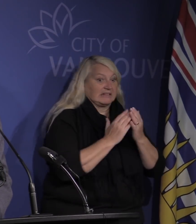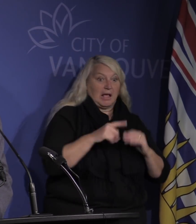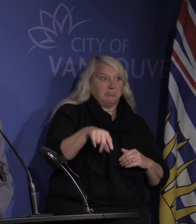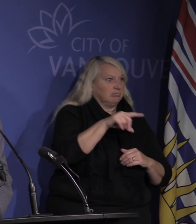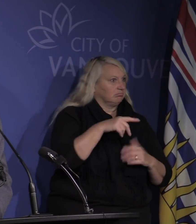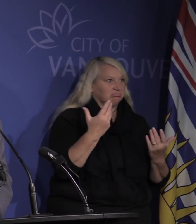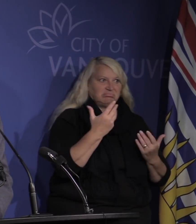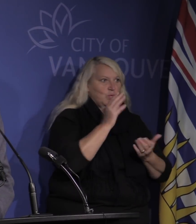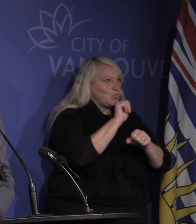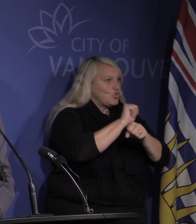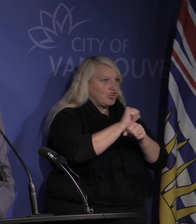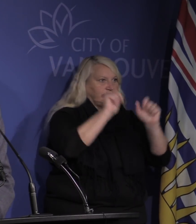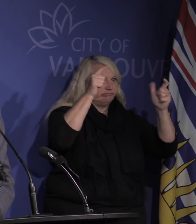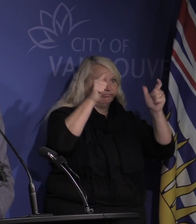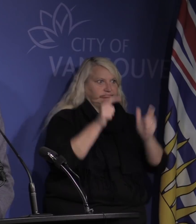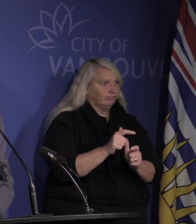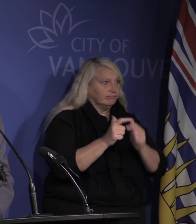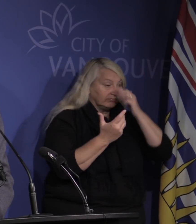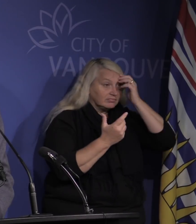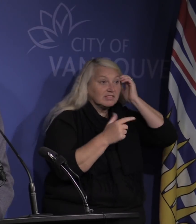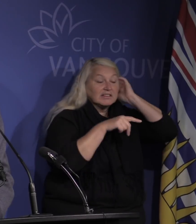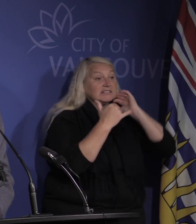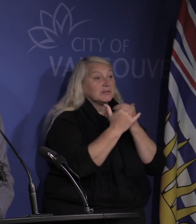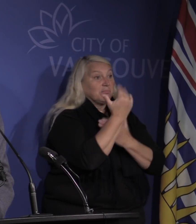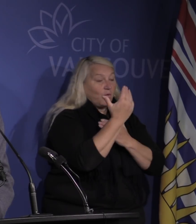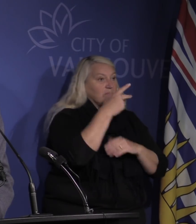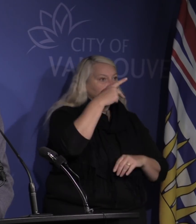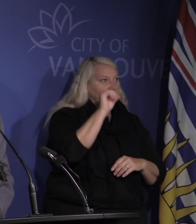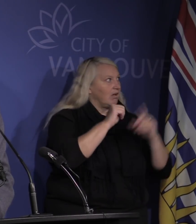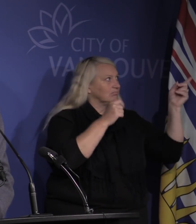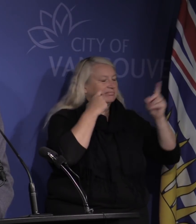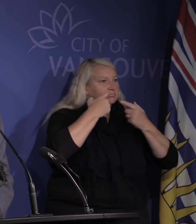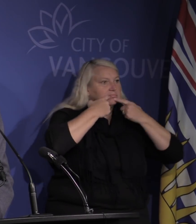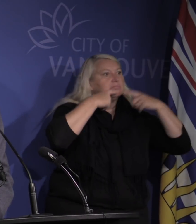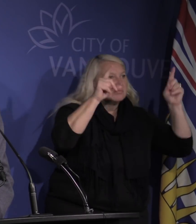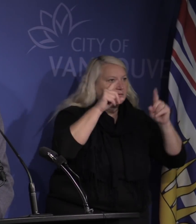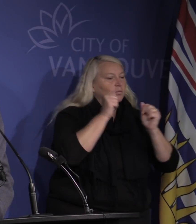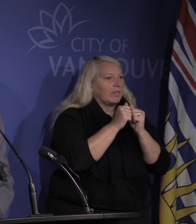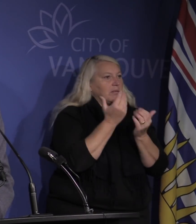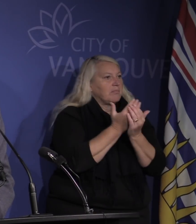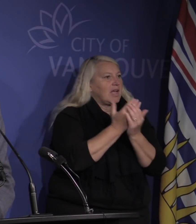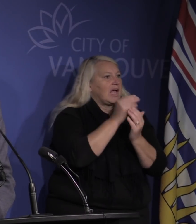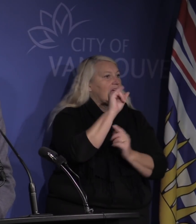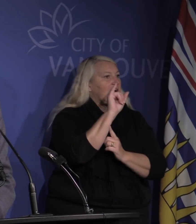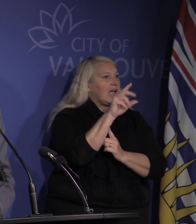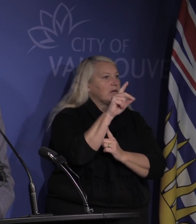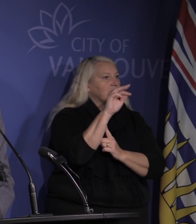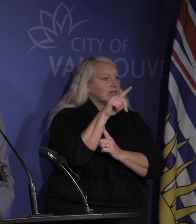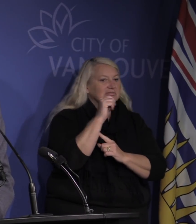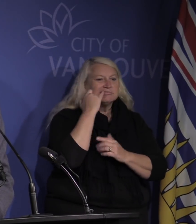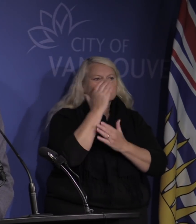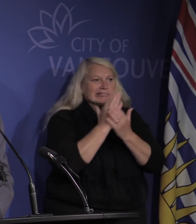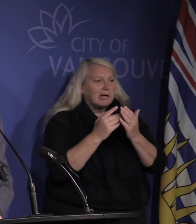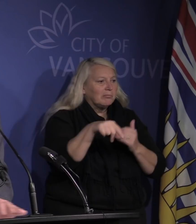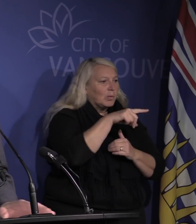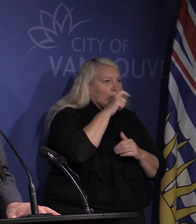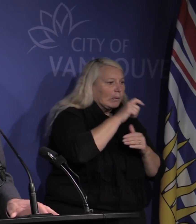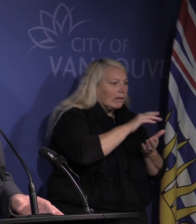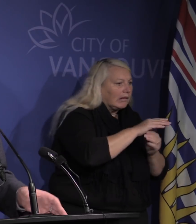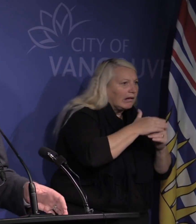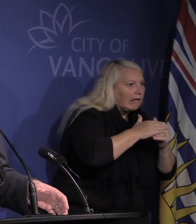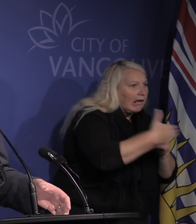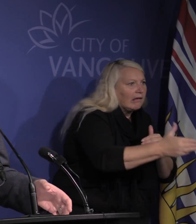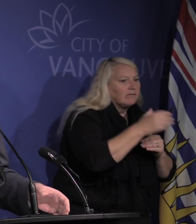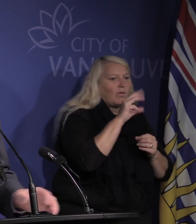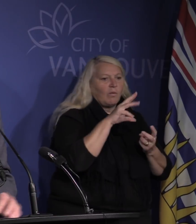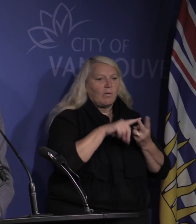work. This morning, the Prime Minister announced an unprecedented aid package and that helps people who have been laid off and are unable to work